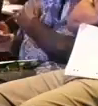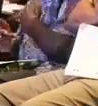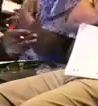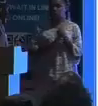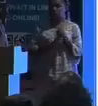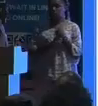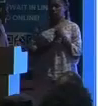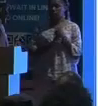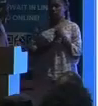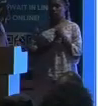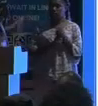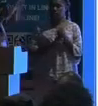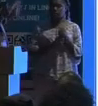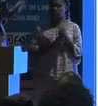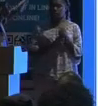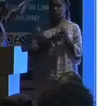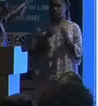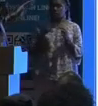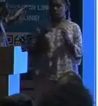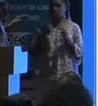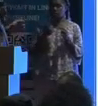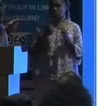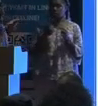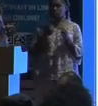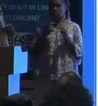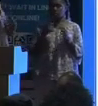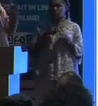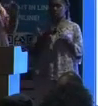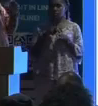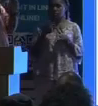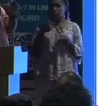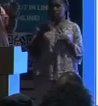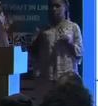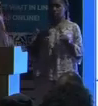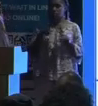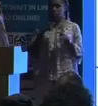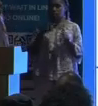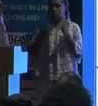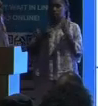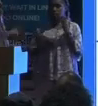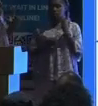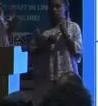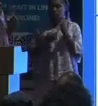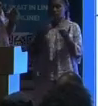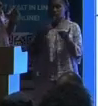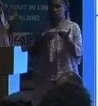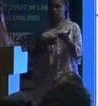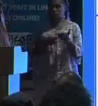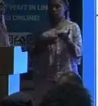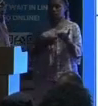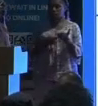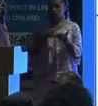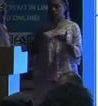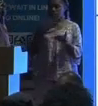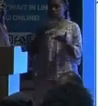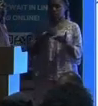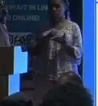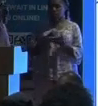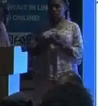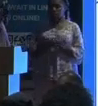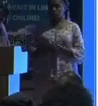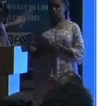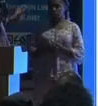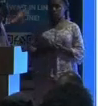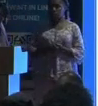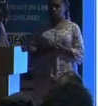6 toya. So that's the summary showing for one of your employees only, one single employee.